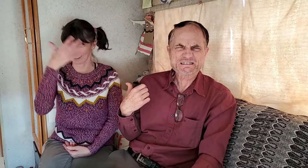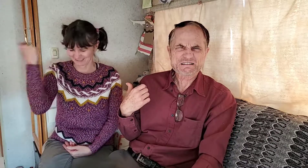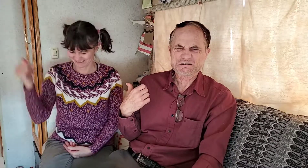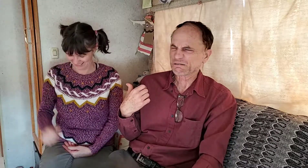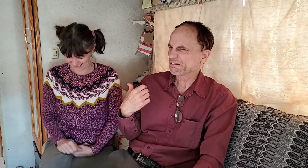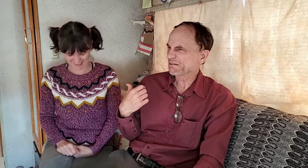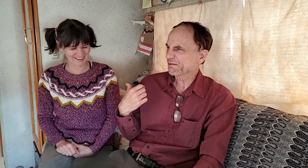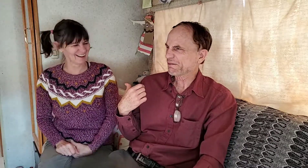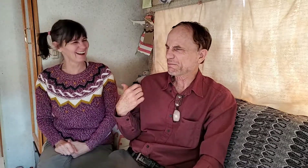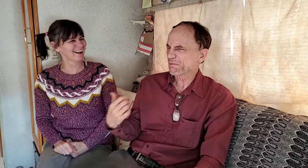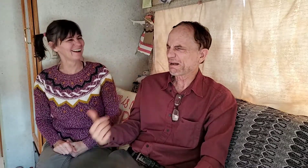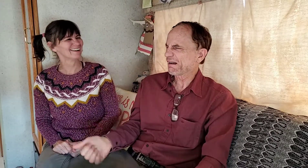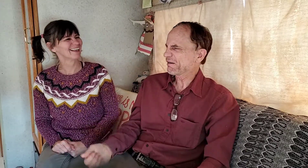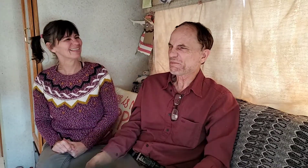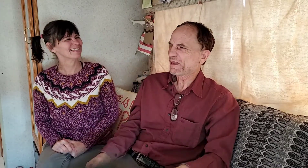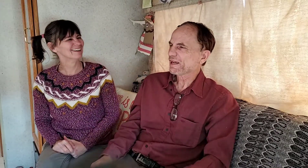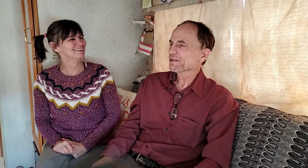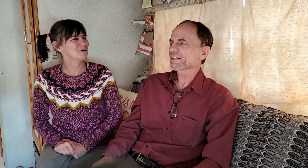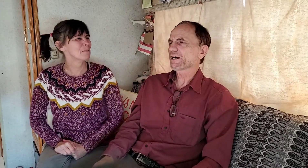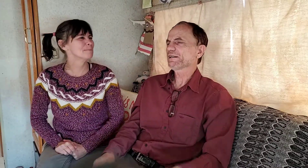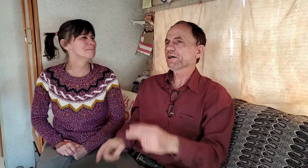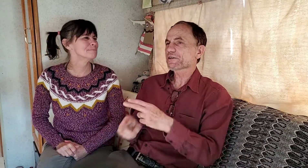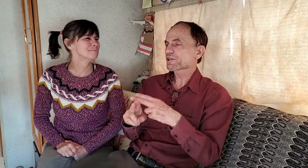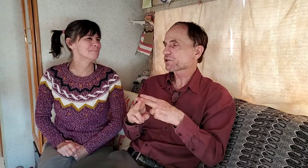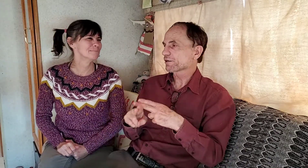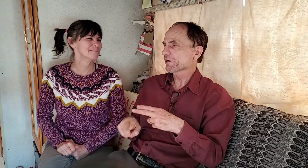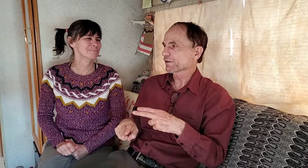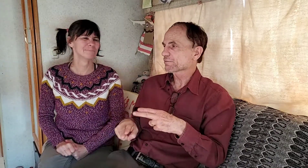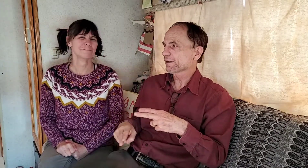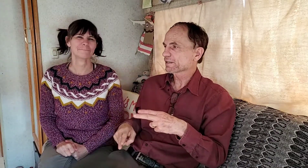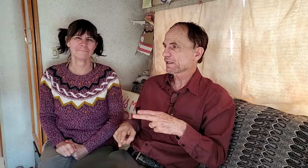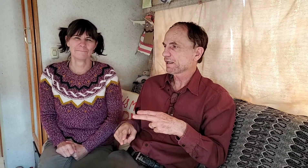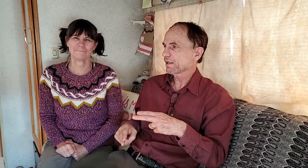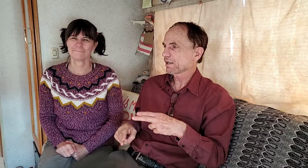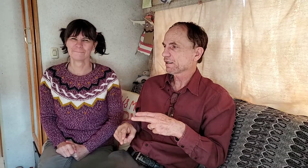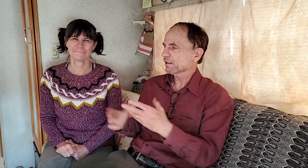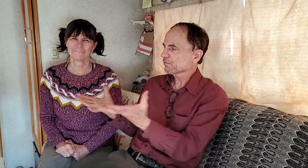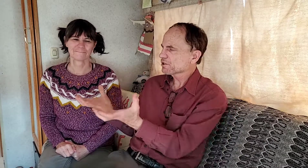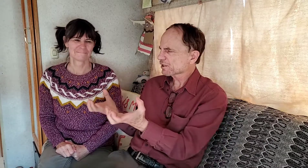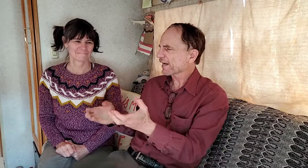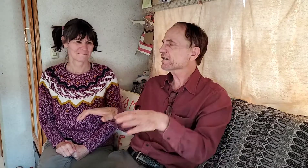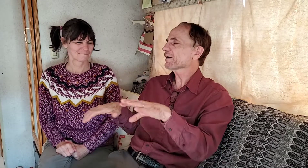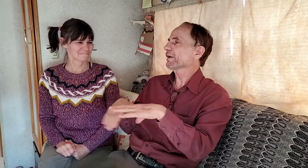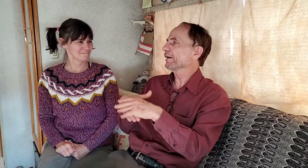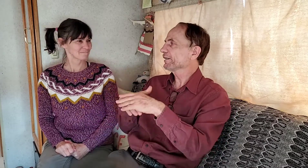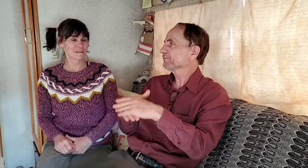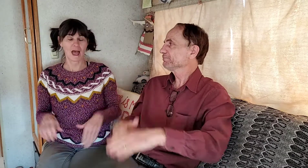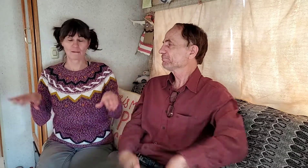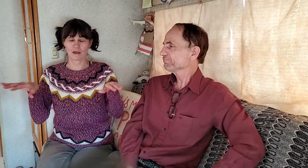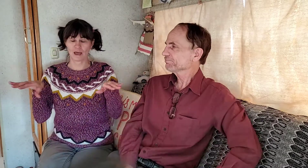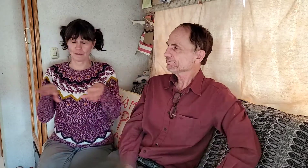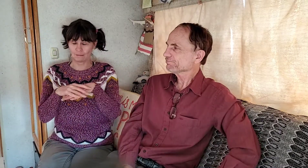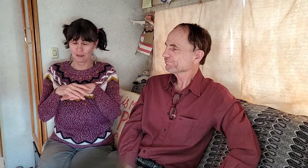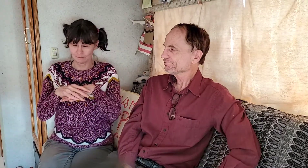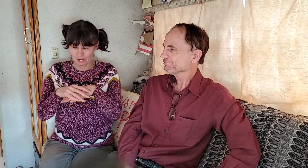Oh. Look, I know this is short notice, but would you like to get married?